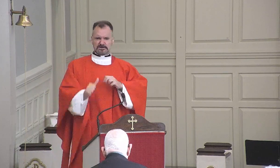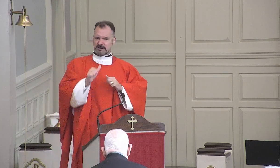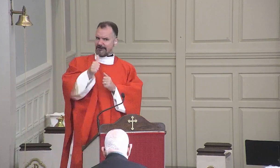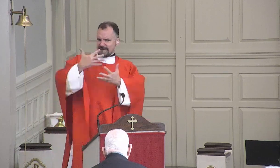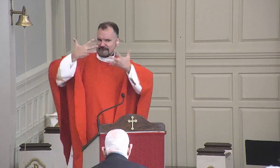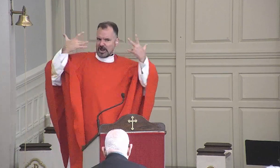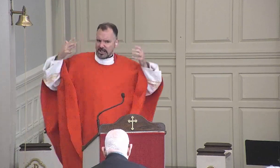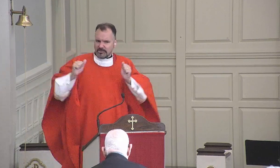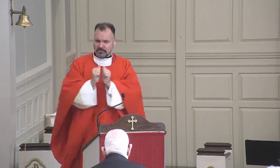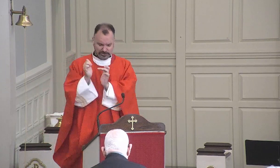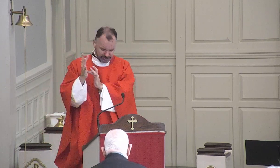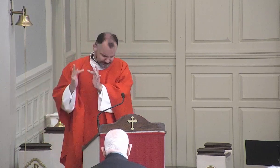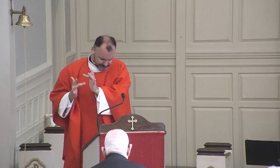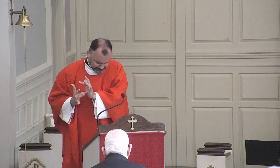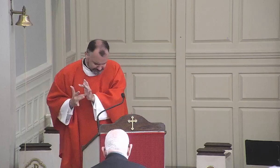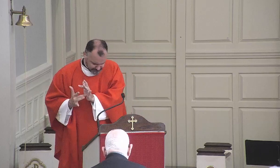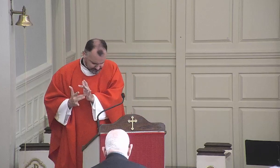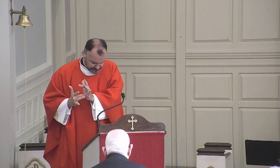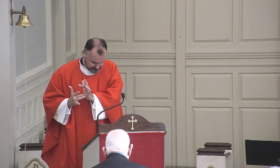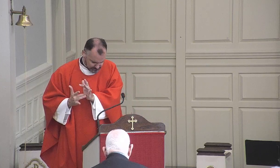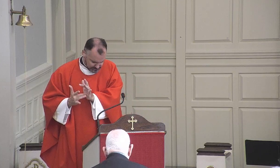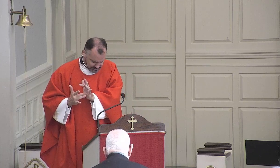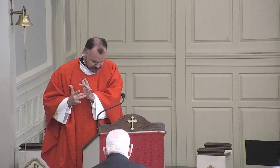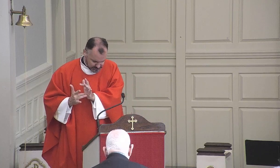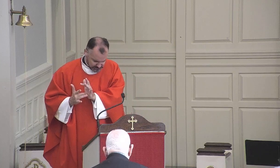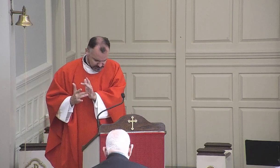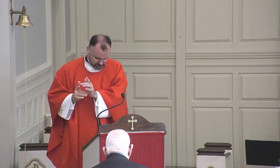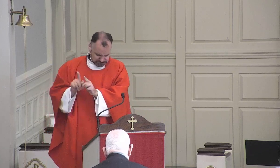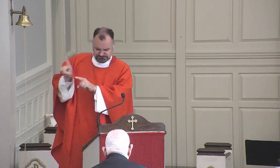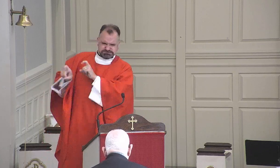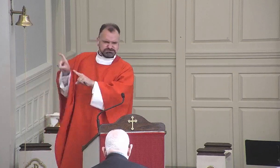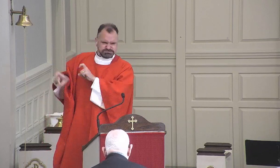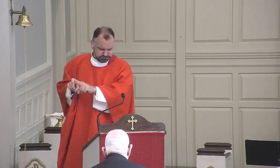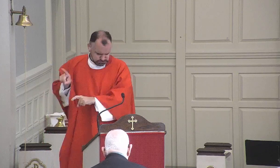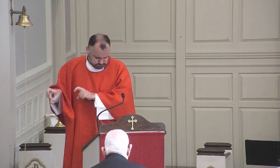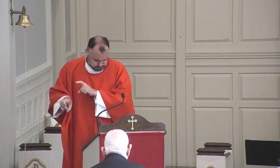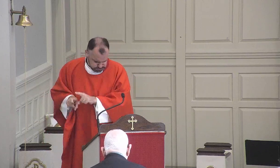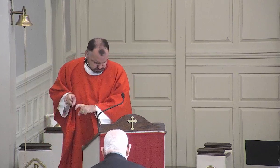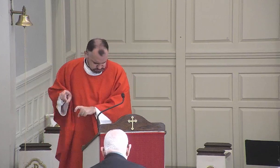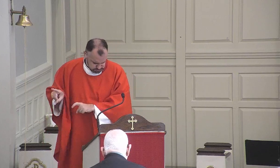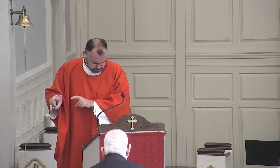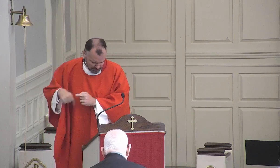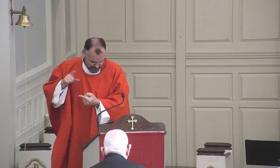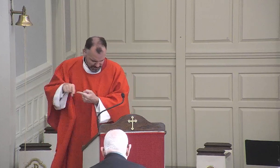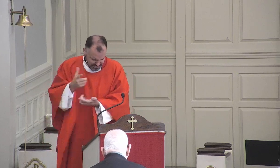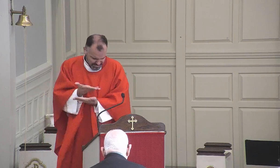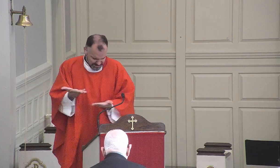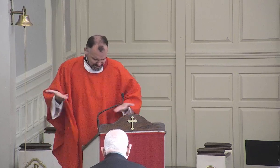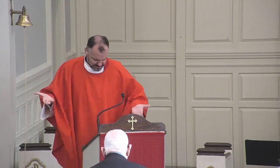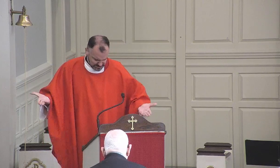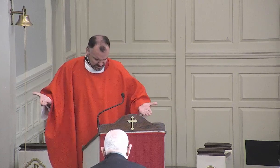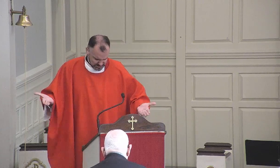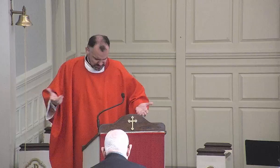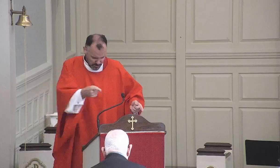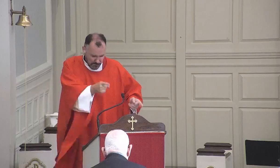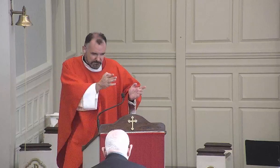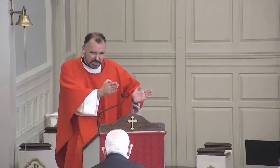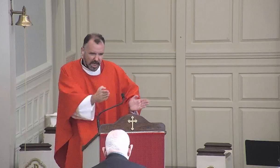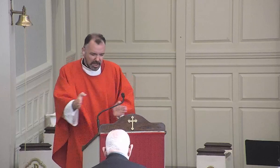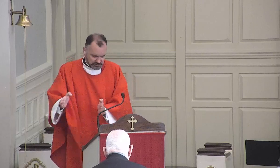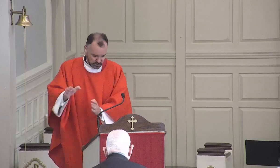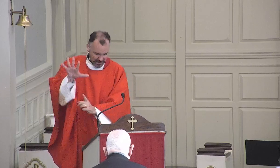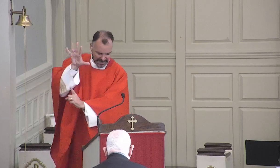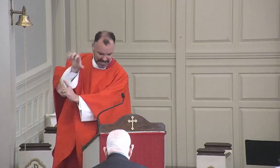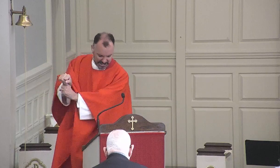hostility toward him and to interrogate him about many things, for